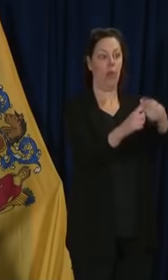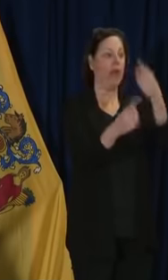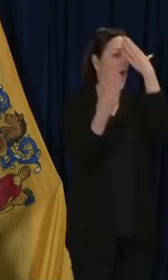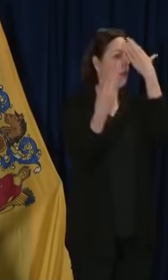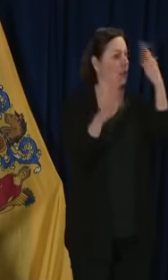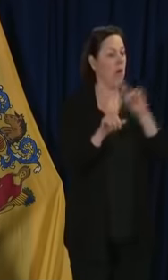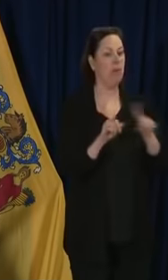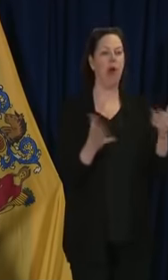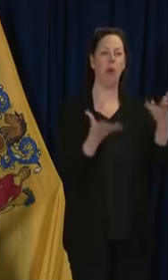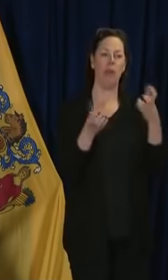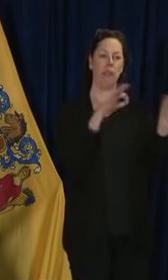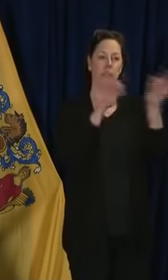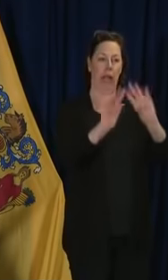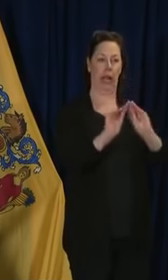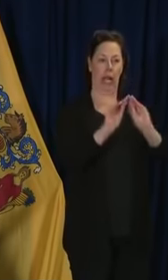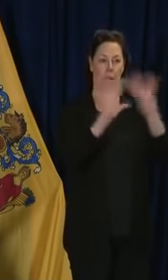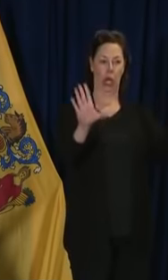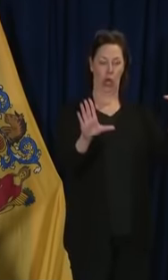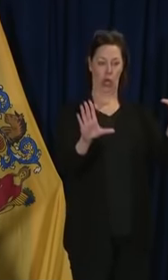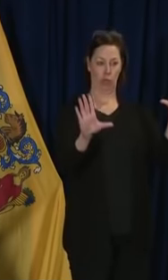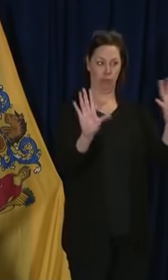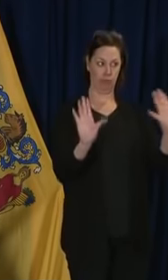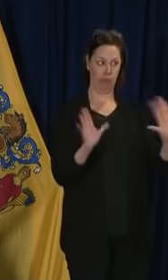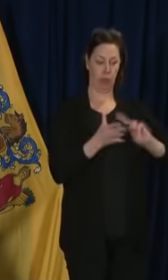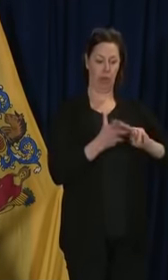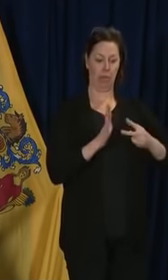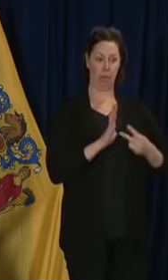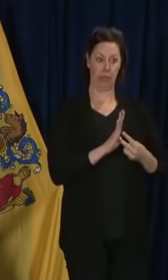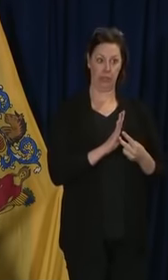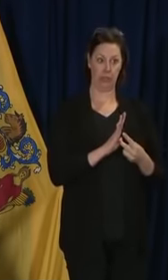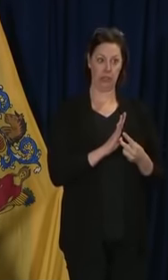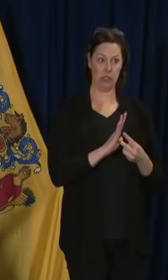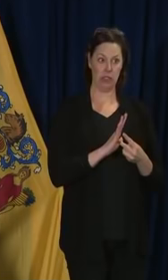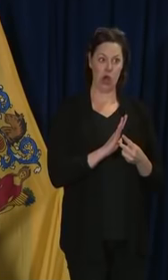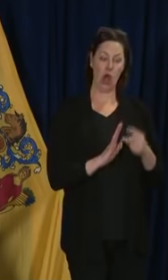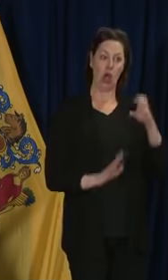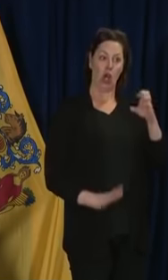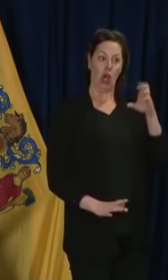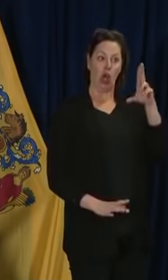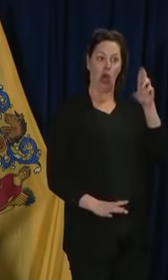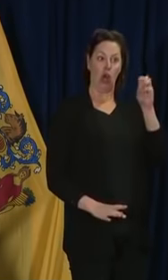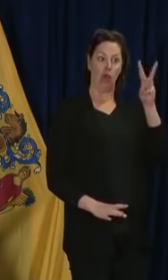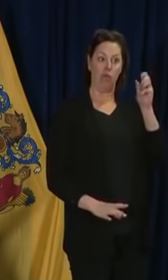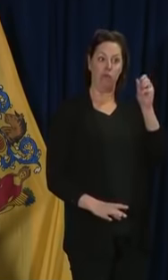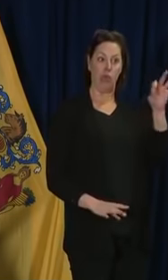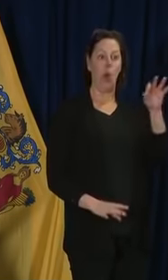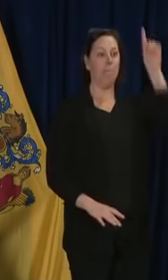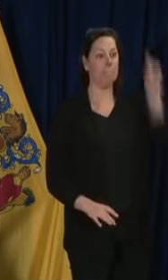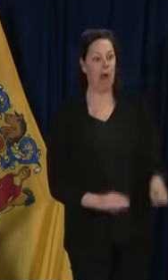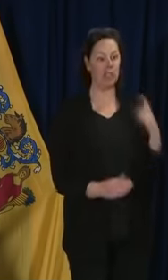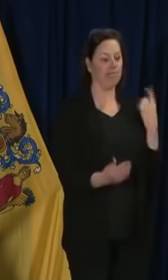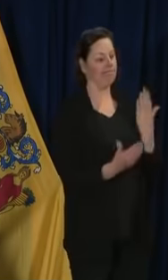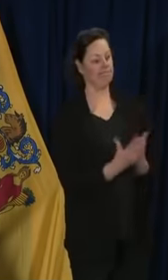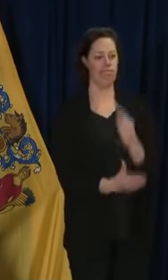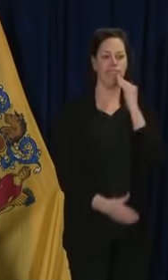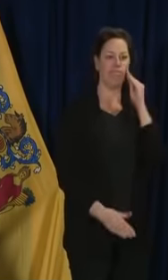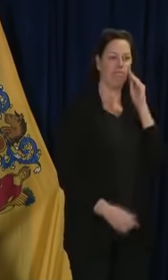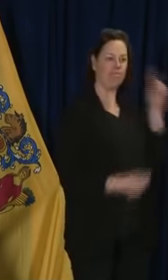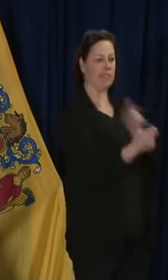contributed to this confusion over the weekend, this is not a curfew, but it is strongly